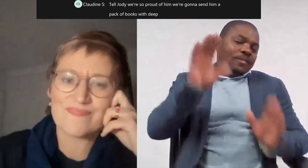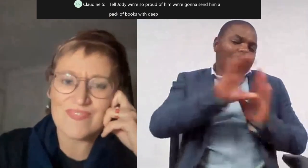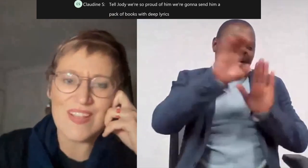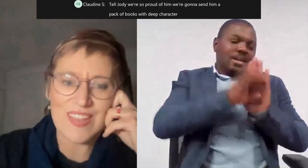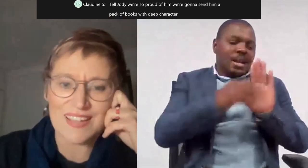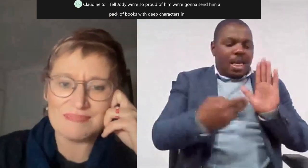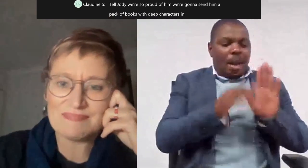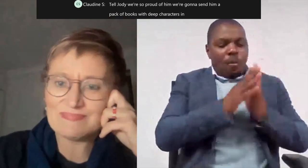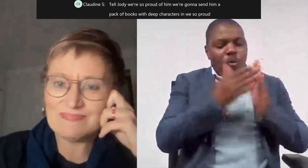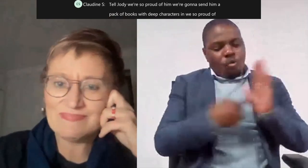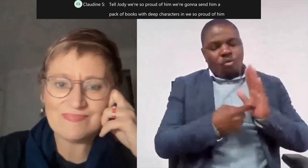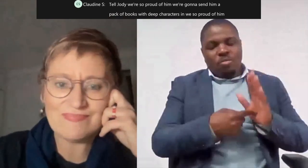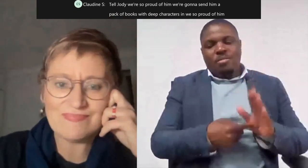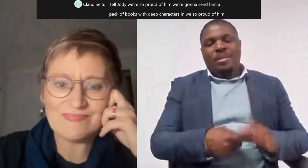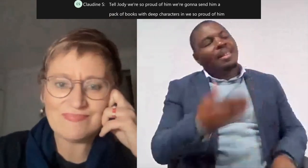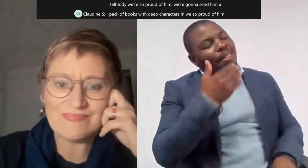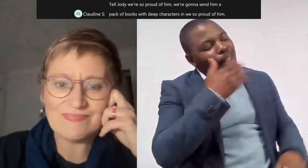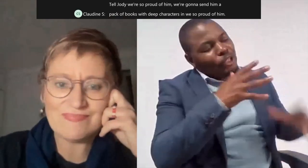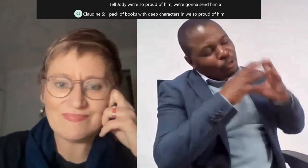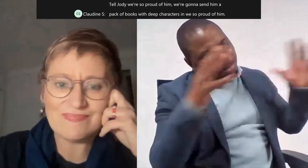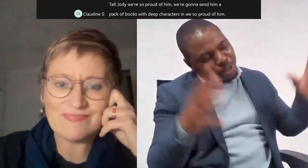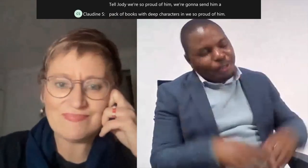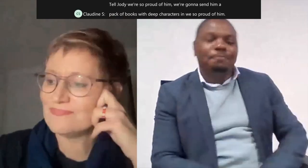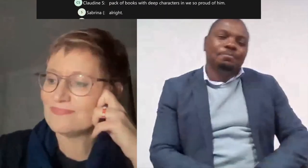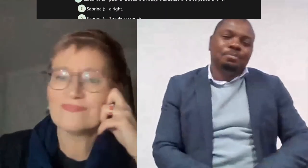much. Okay.